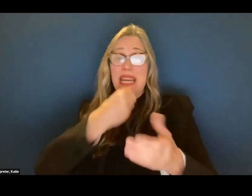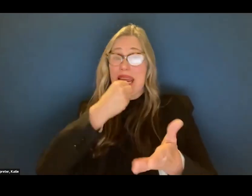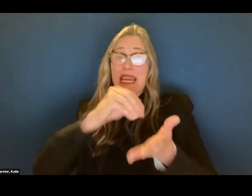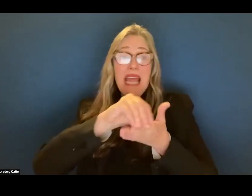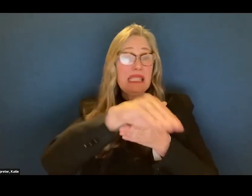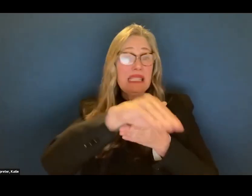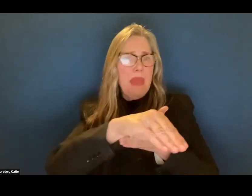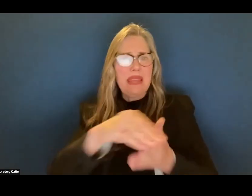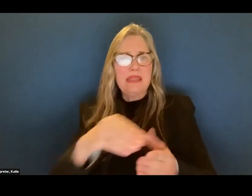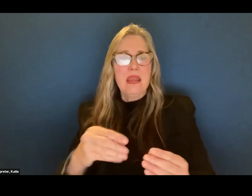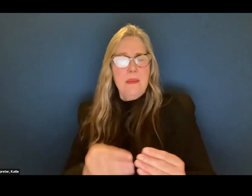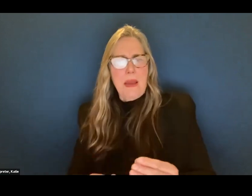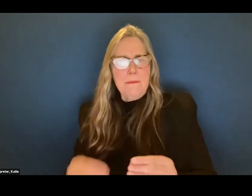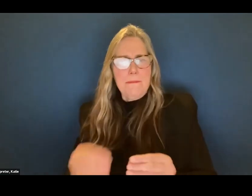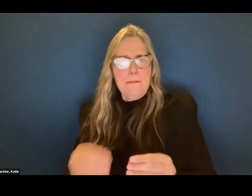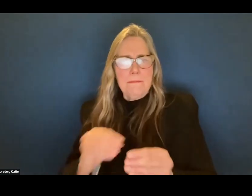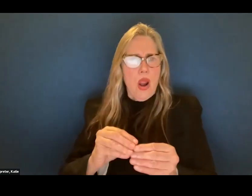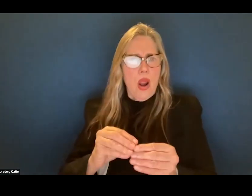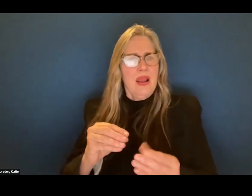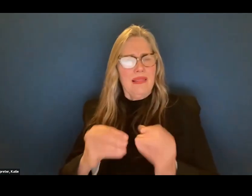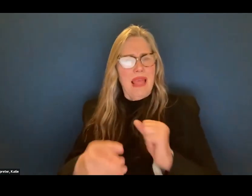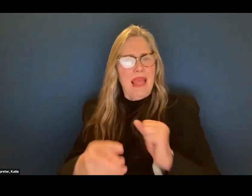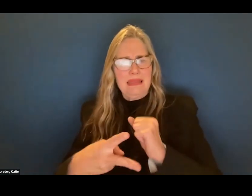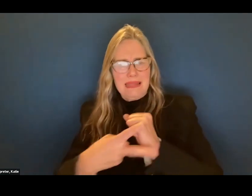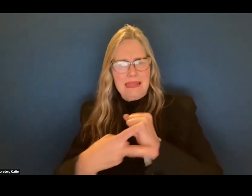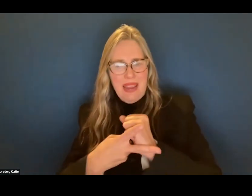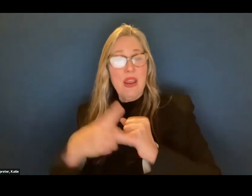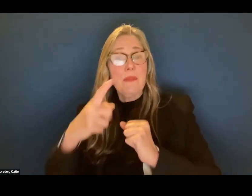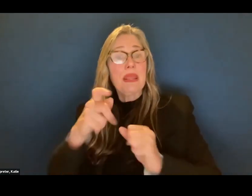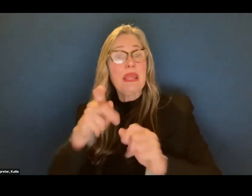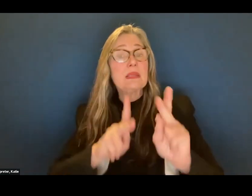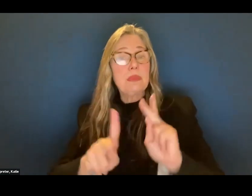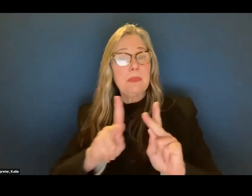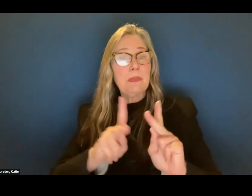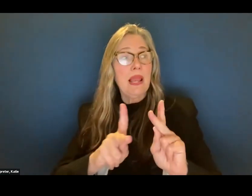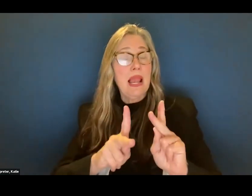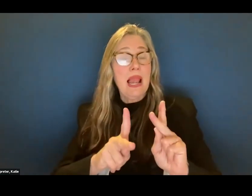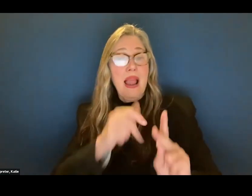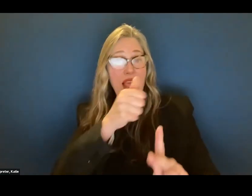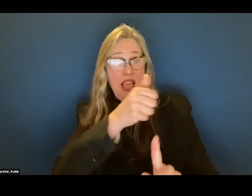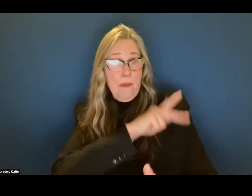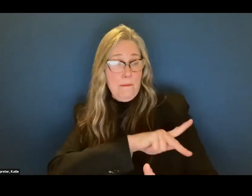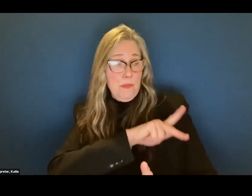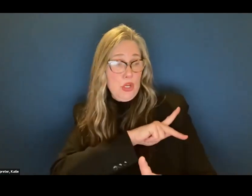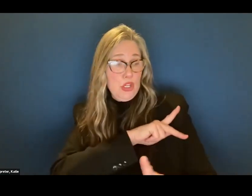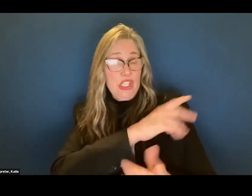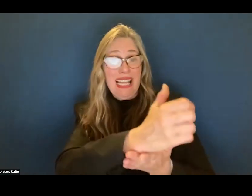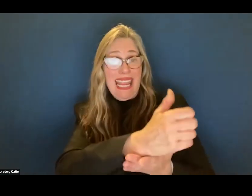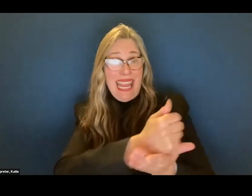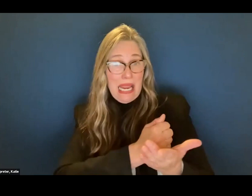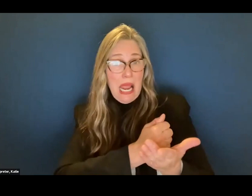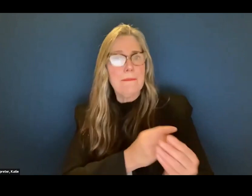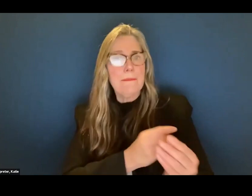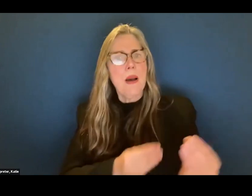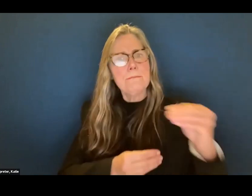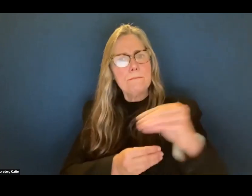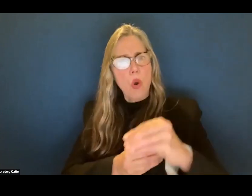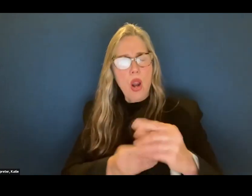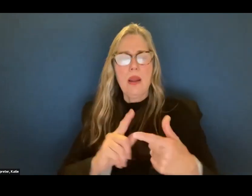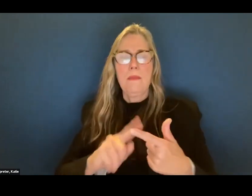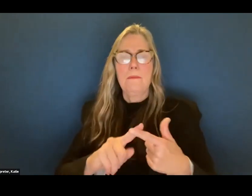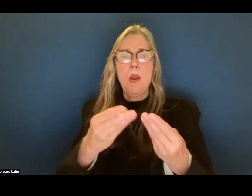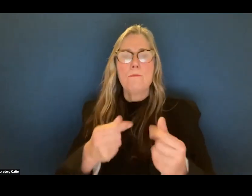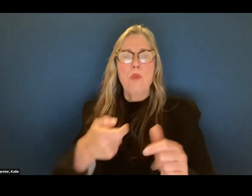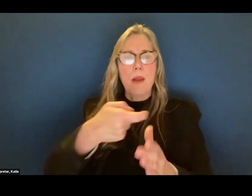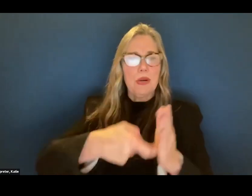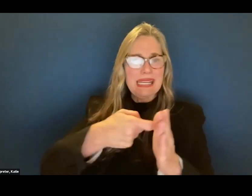personal incomes that were coming in. Our budget is the revenue is personal income, property taxes, capital